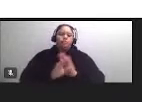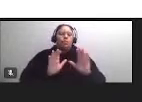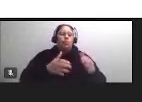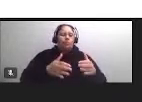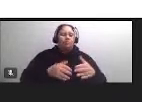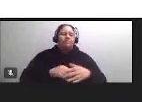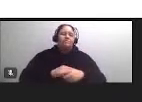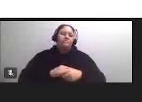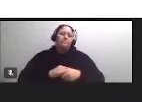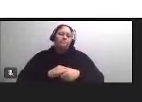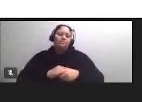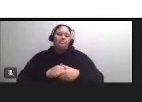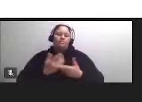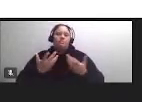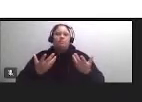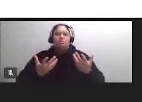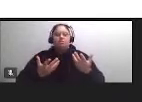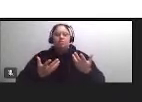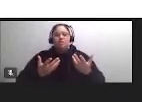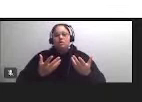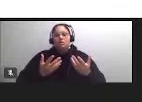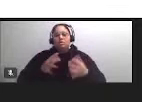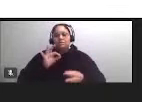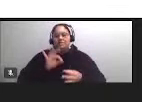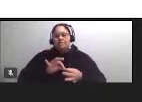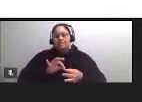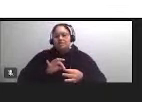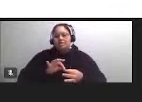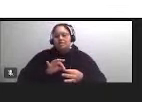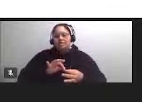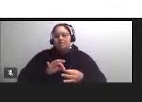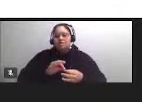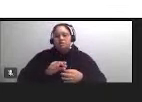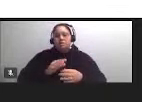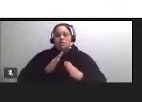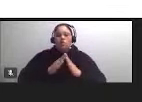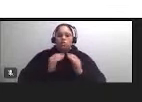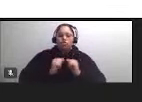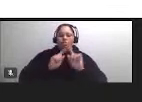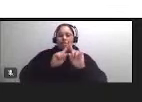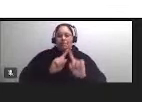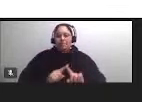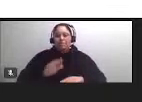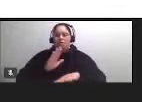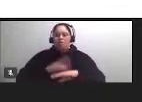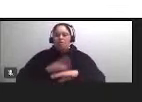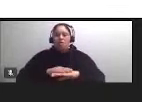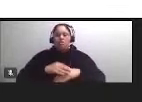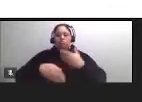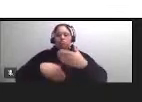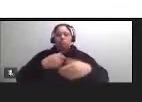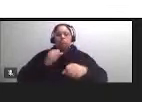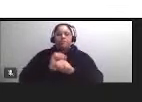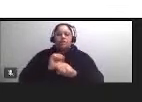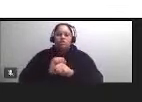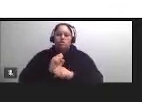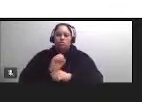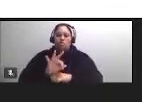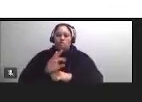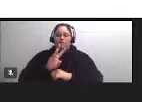groups, particularly, and to do workshops and so on the role and function of